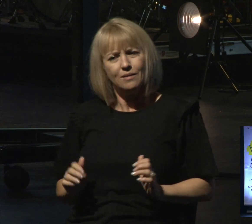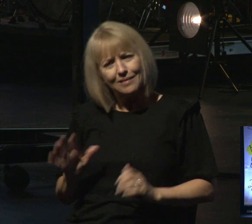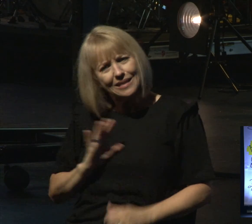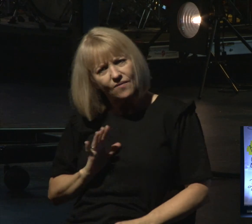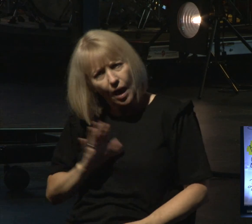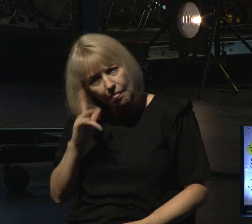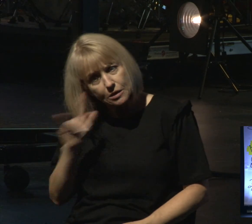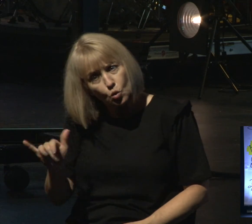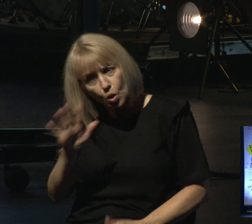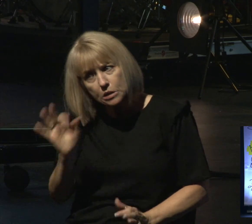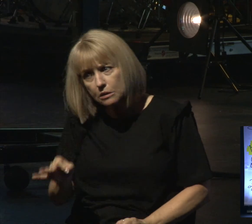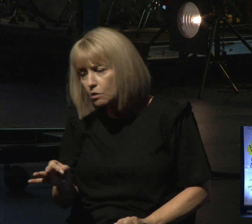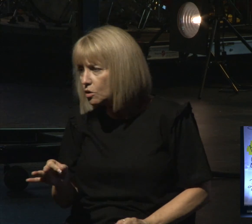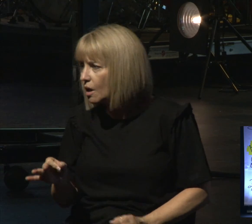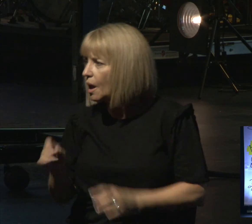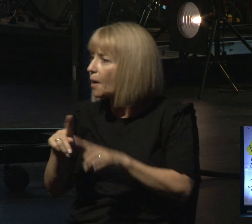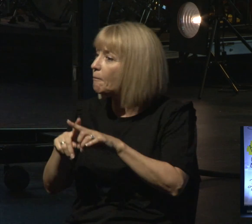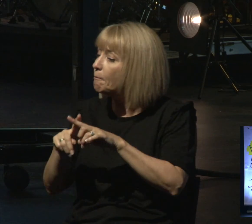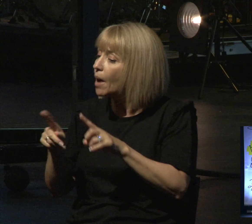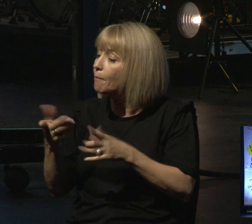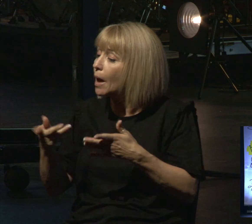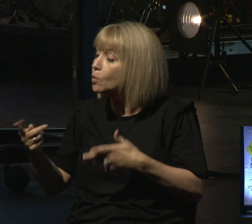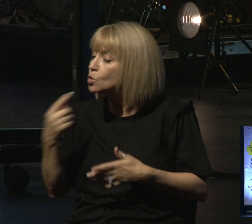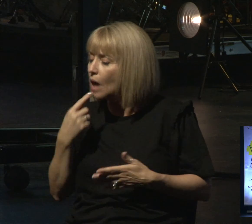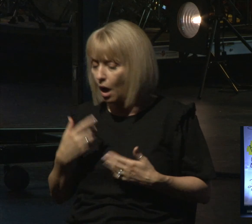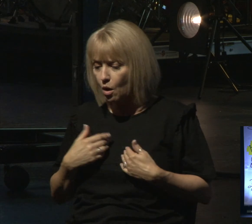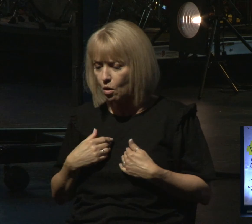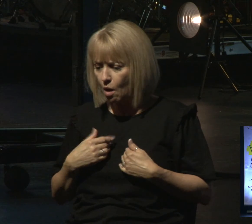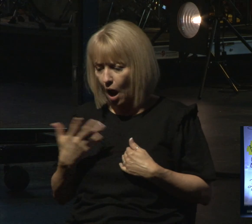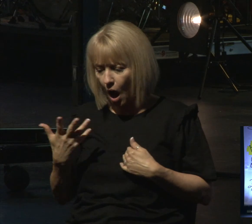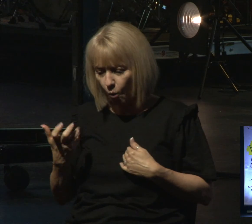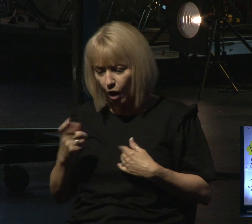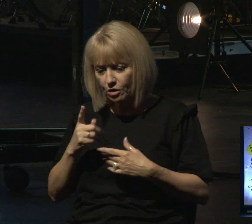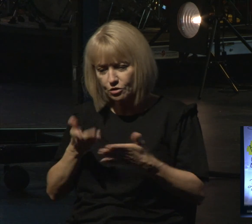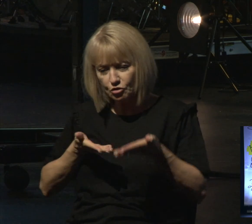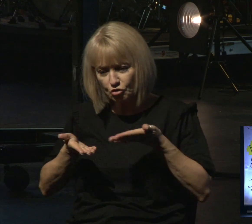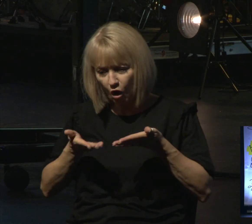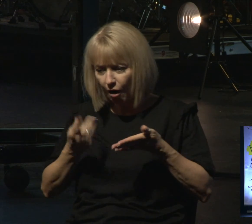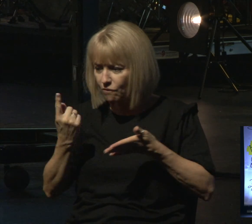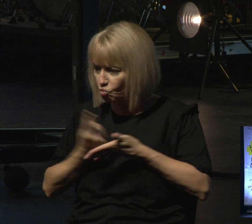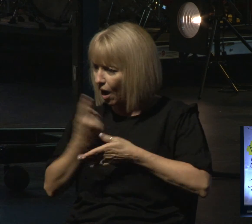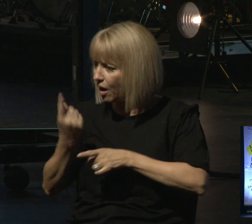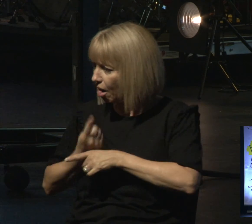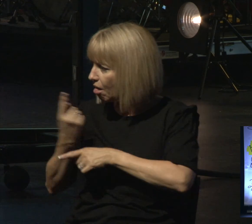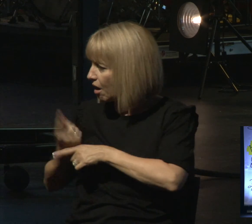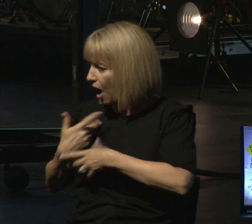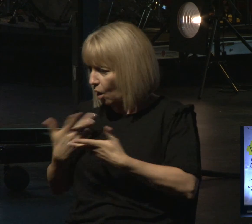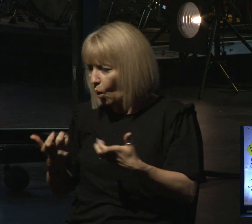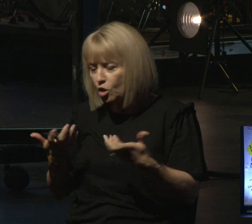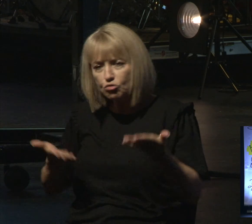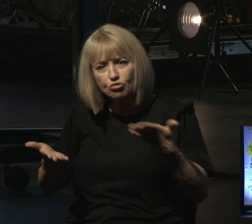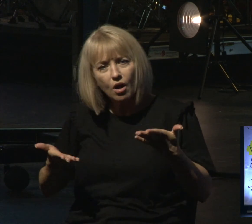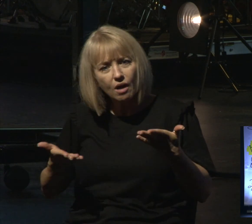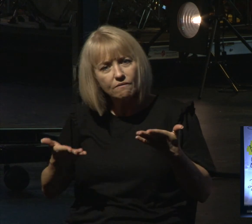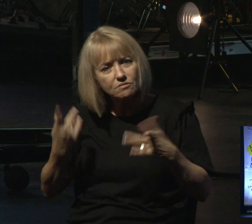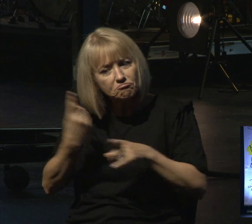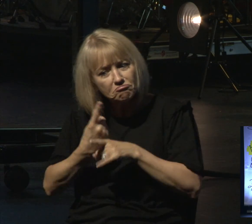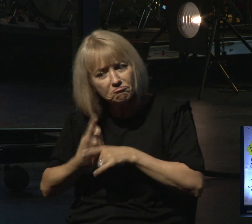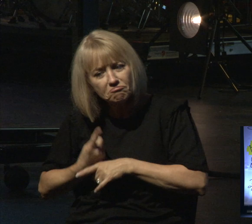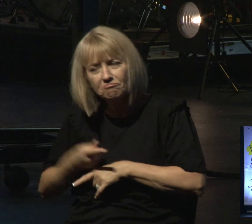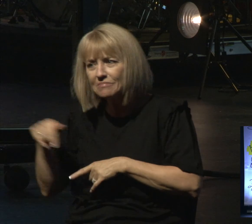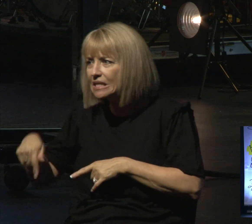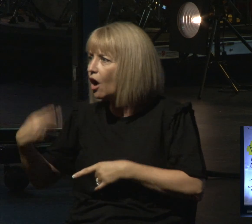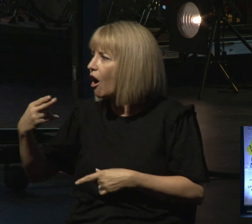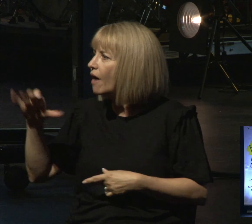regularly, today I'm going to start and commit to figuring out what it means to serve regularly at Harvester Christian